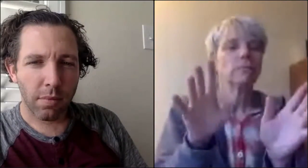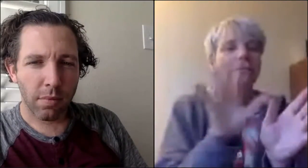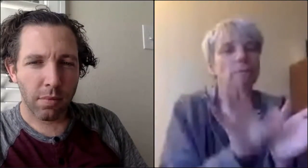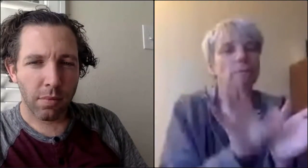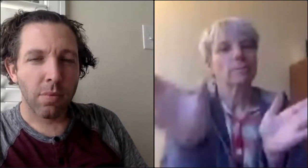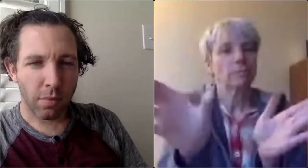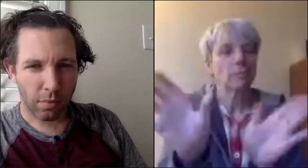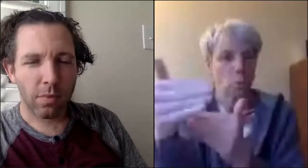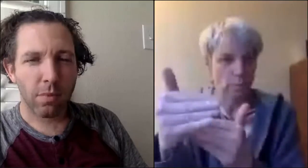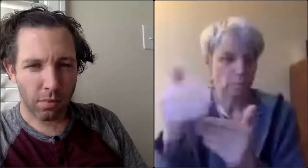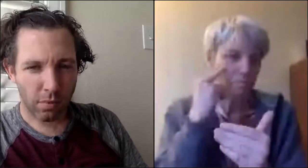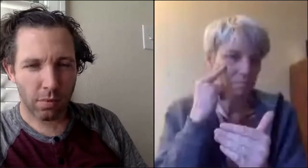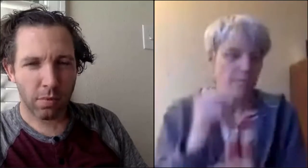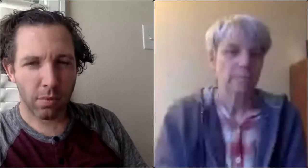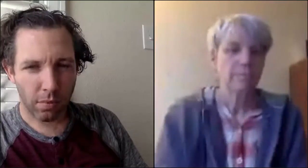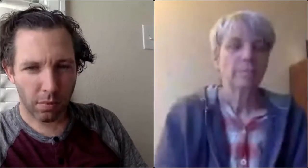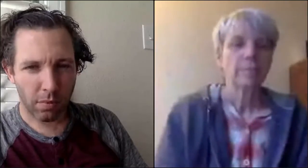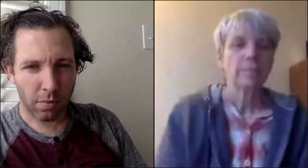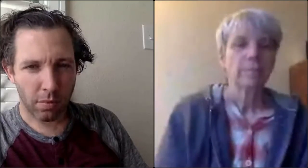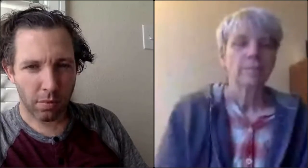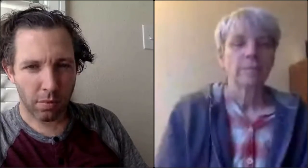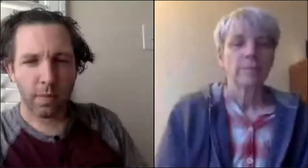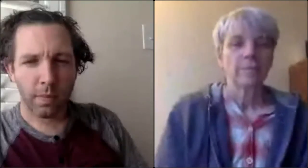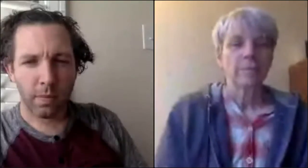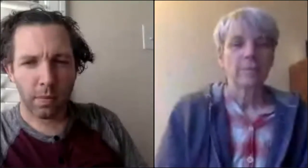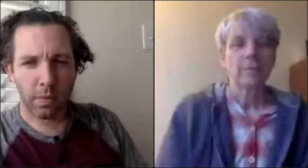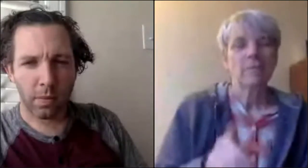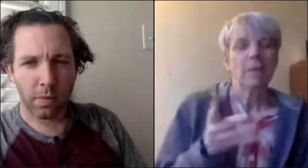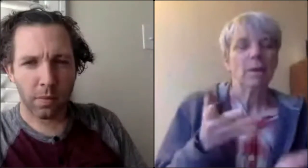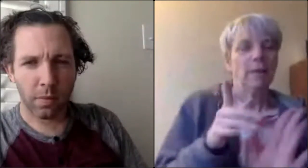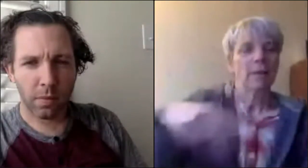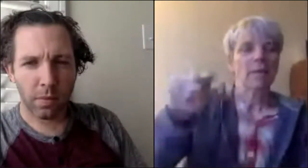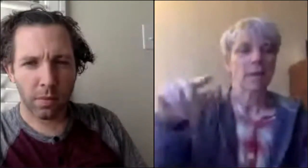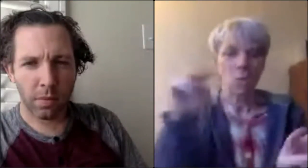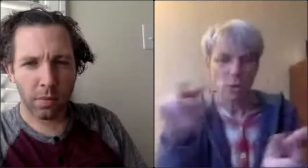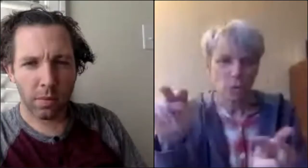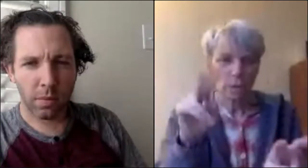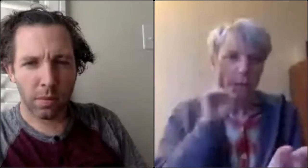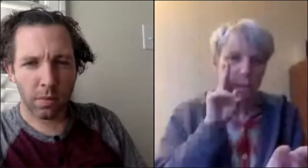room. If it kind of just pauses again. I think that's what's going to happen. But maybe you can still chat with each